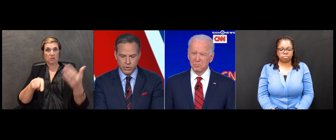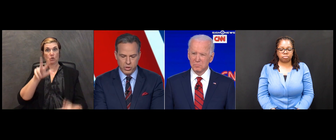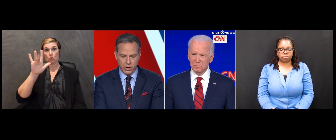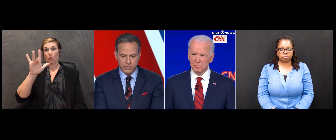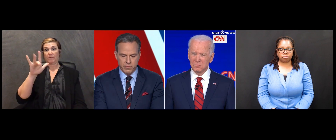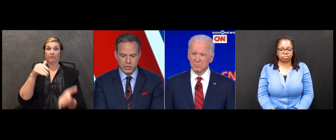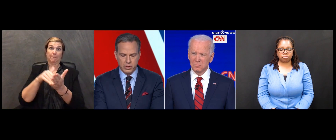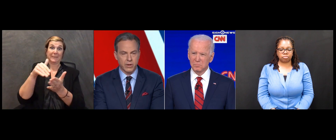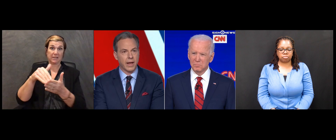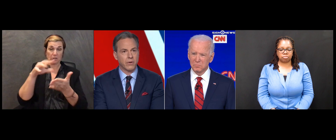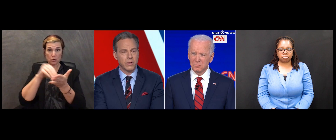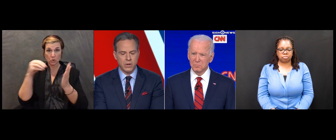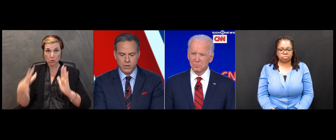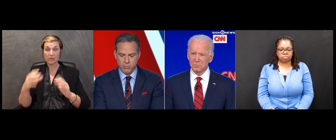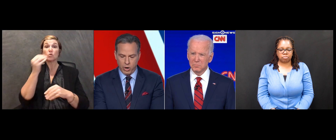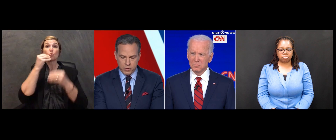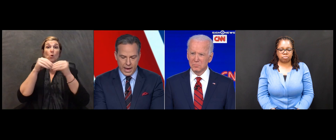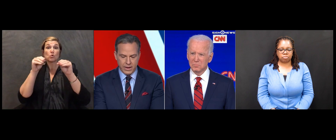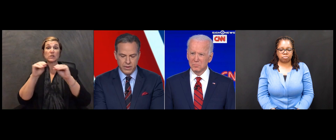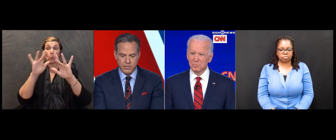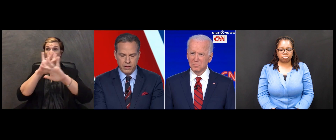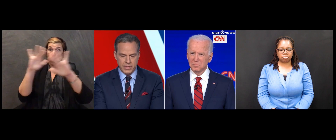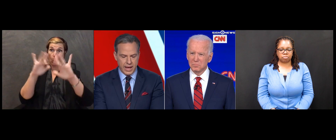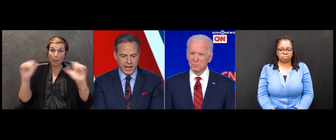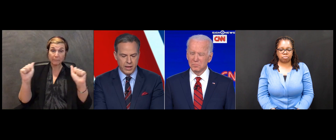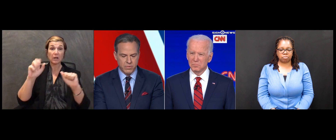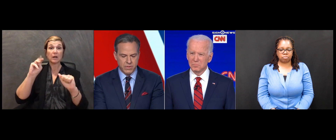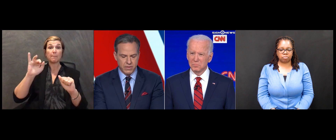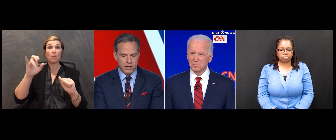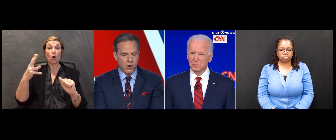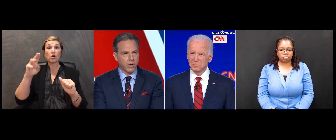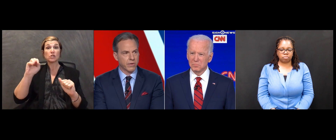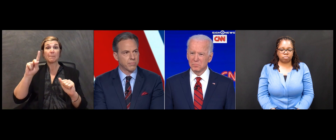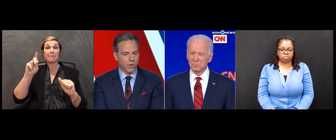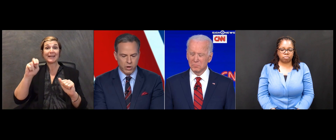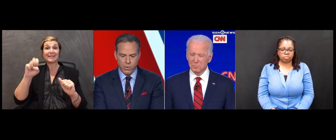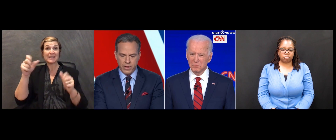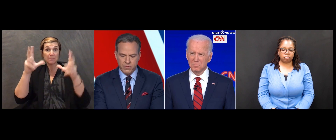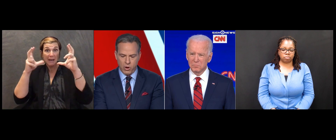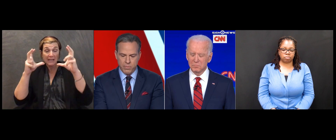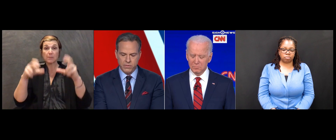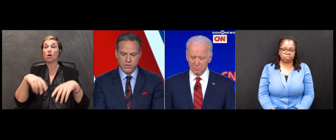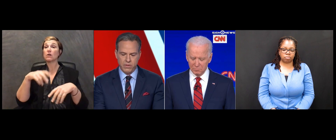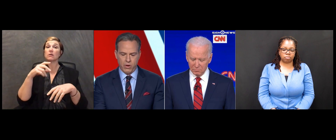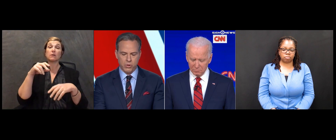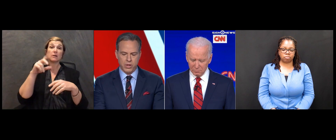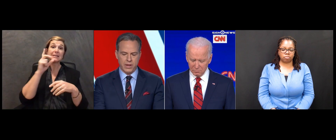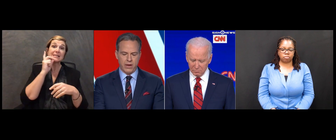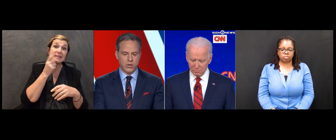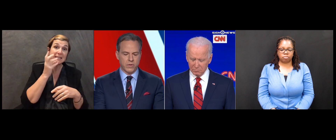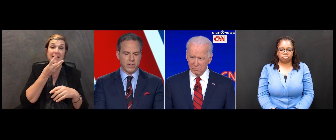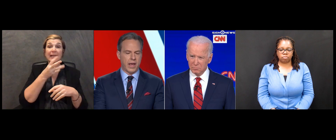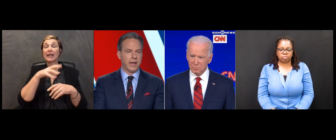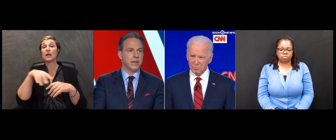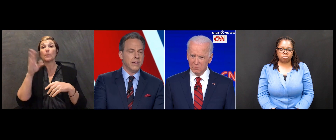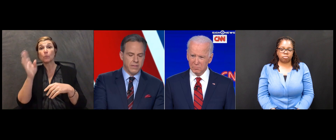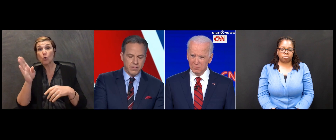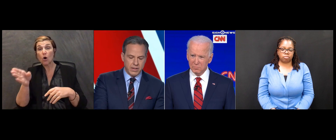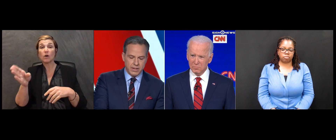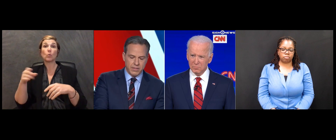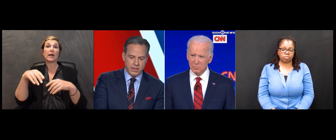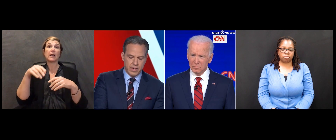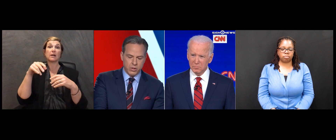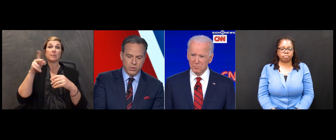Grocery store shelves have been cleared out. March Madness, NBA games, Disney parks, Broadway, small businesses all shut down. And just today,